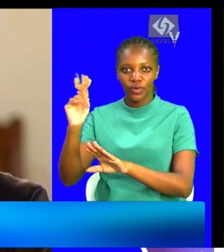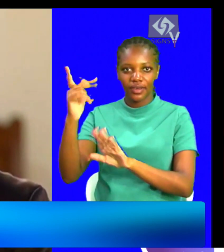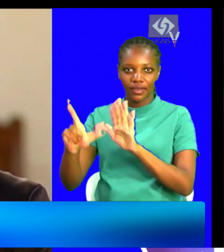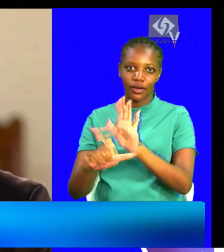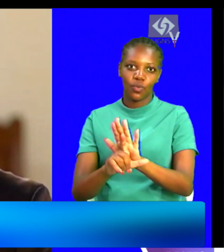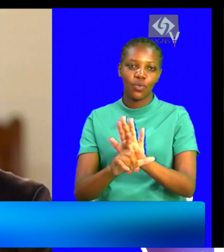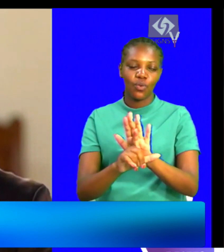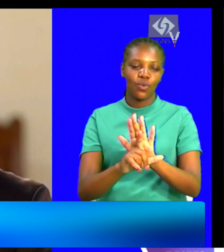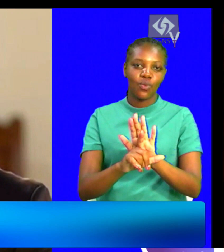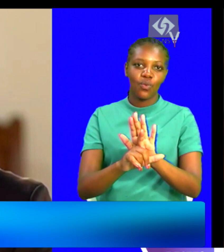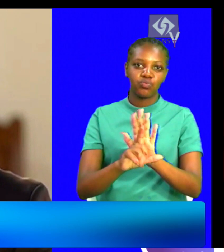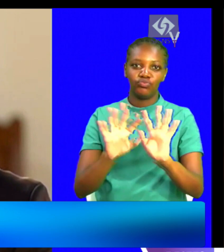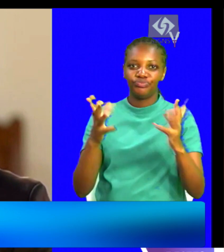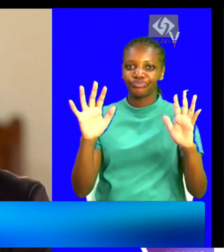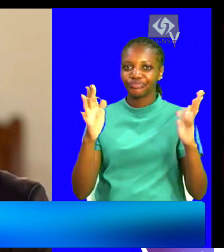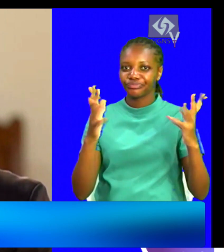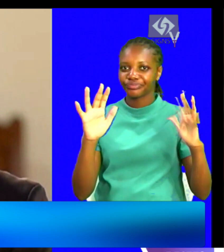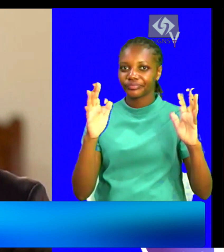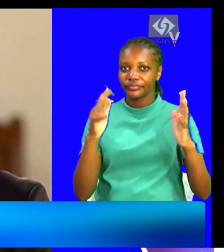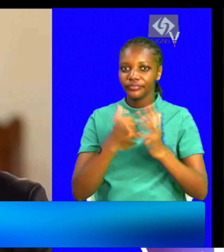mujibu wa sheria ya Kenya.